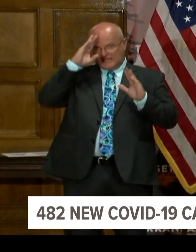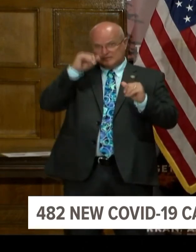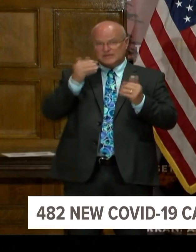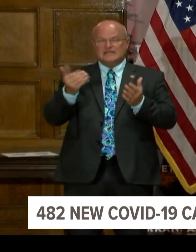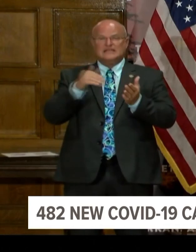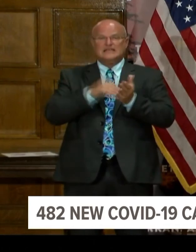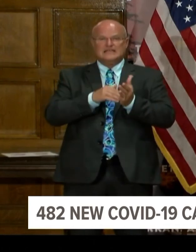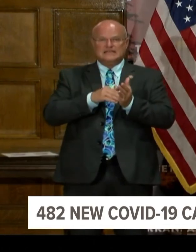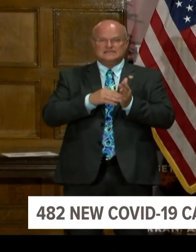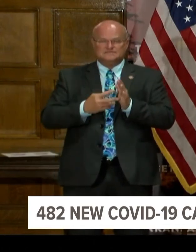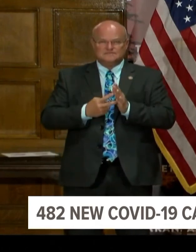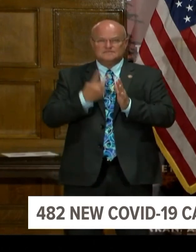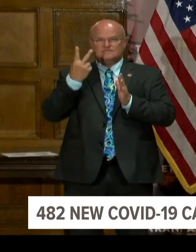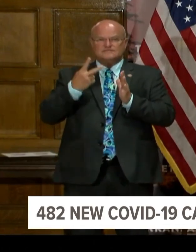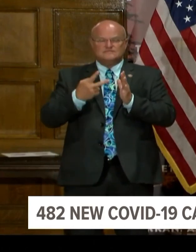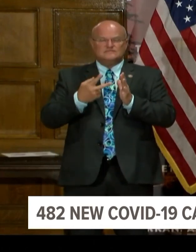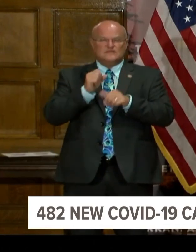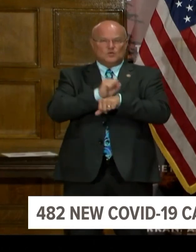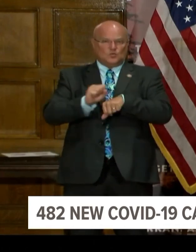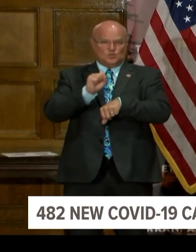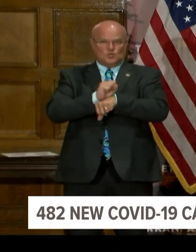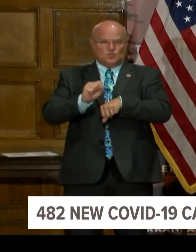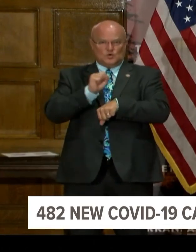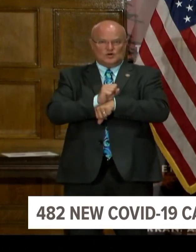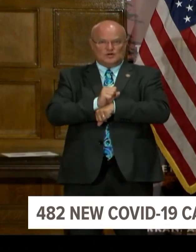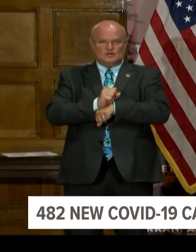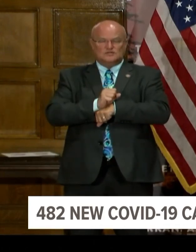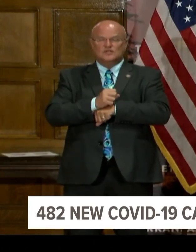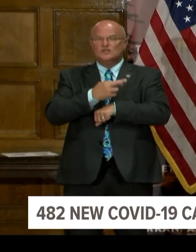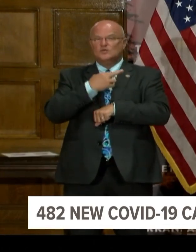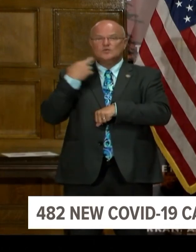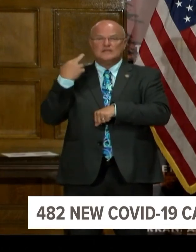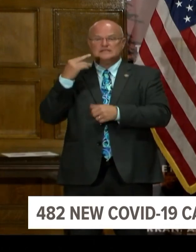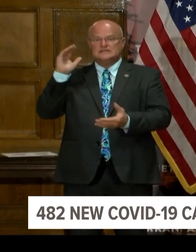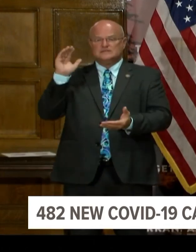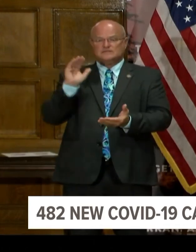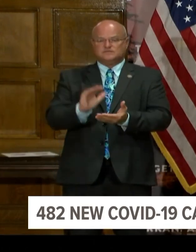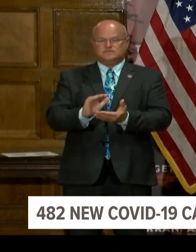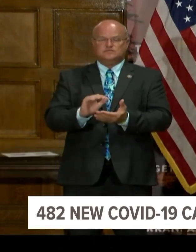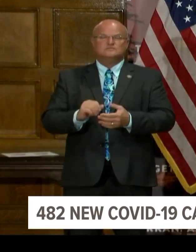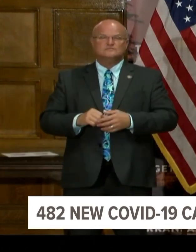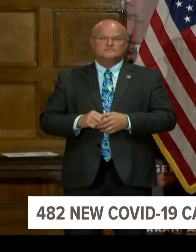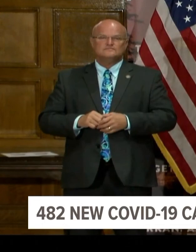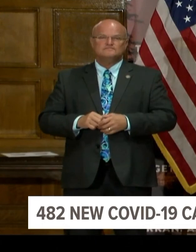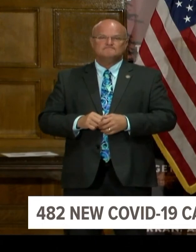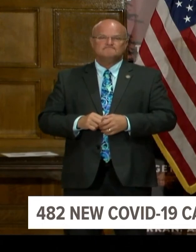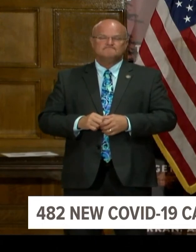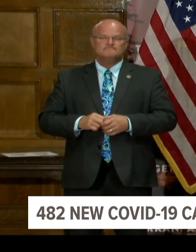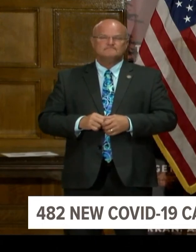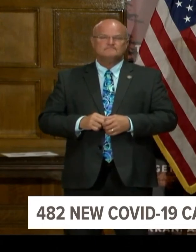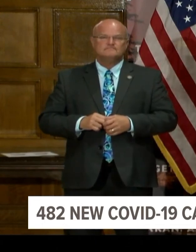again, a redoubling of efforts to make sure that the risk mitigation is as strong as possible.